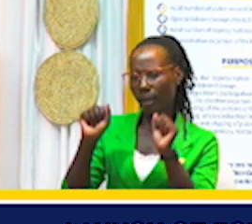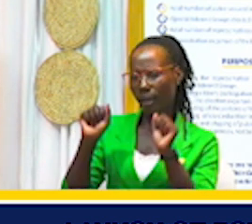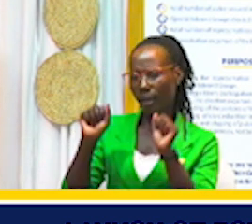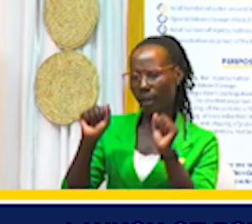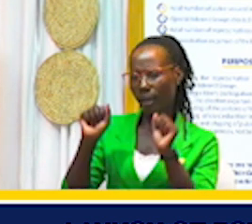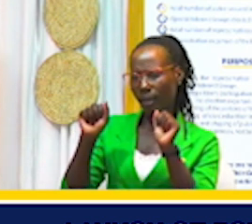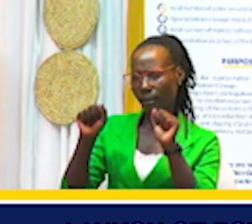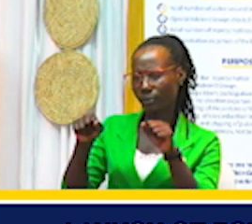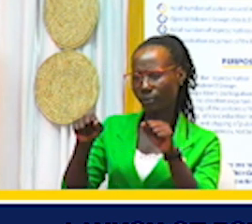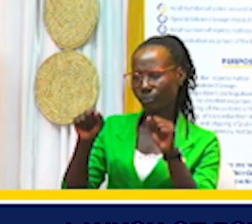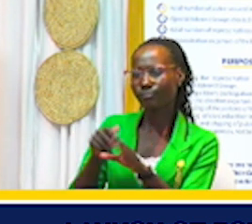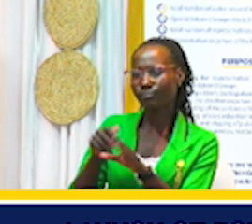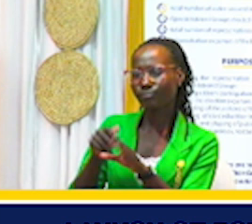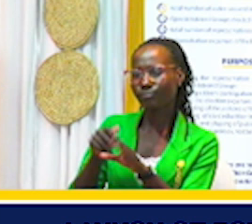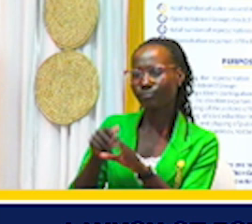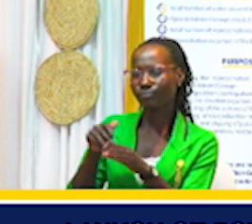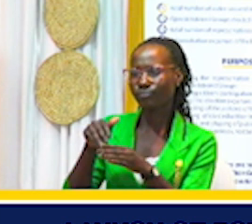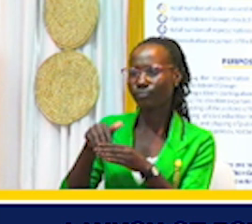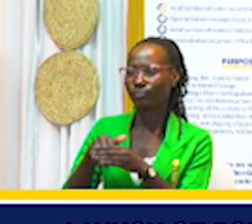to participate in